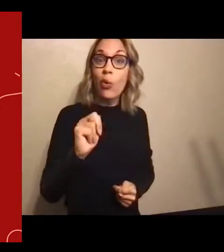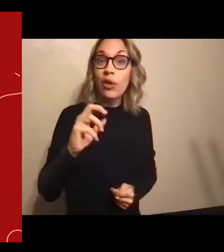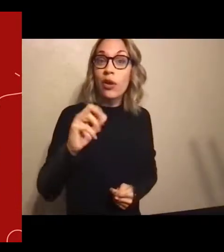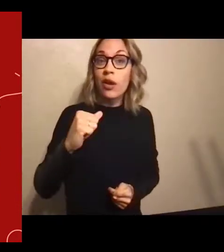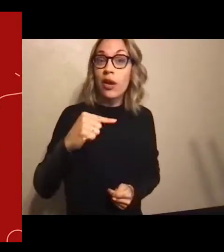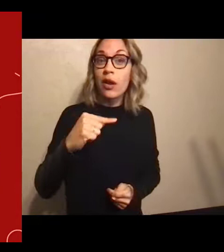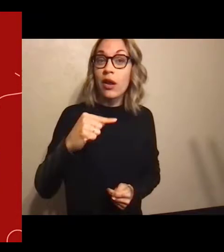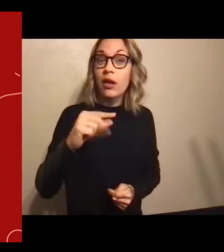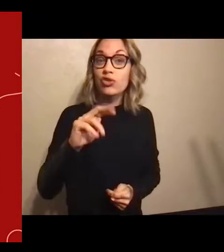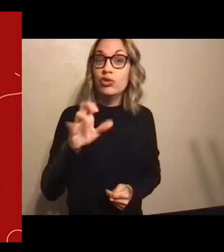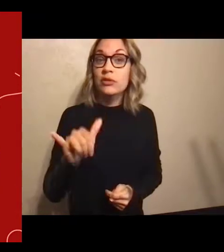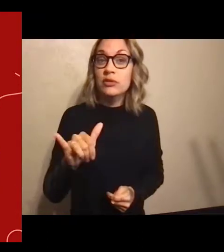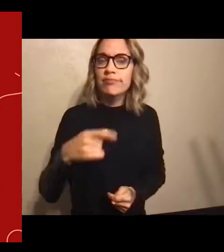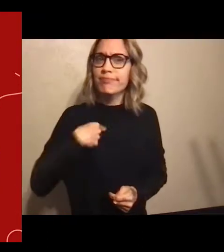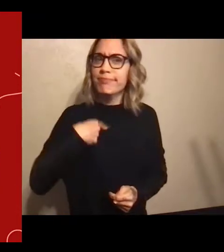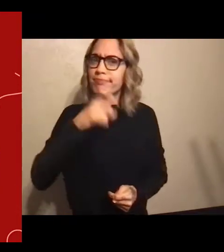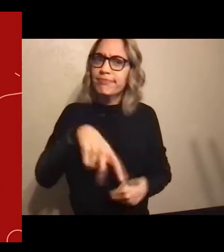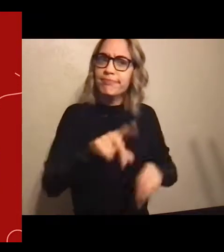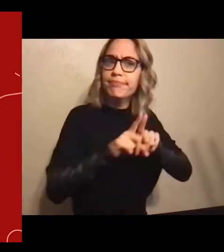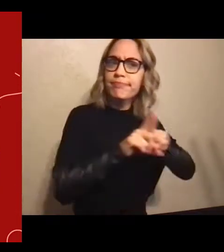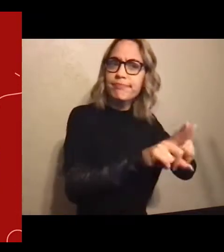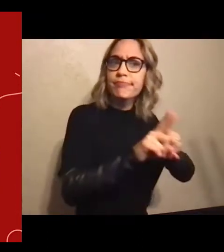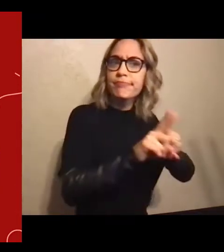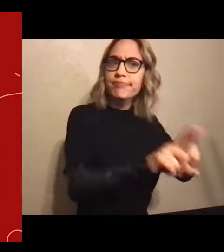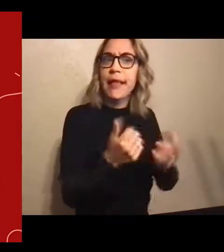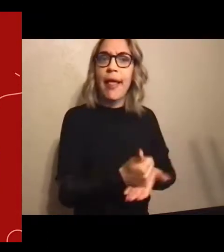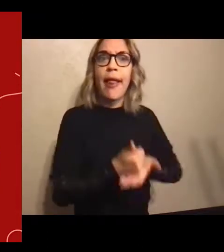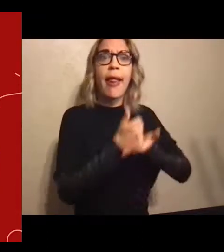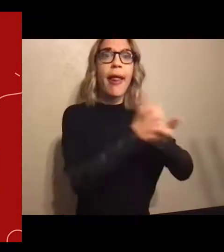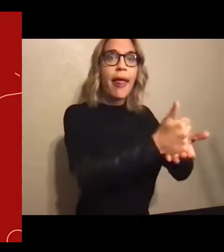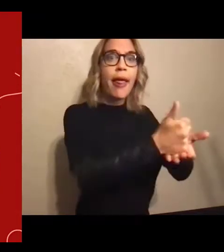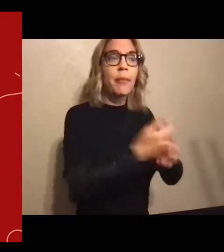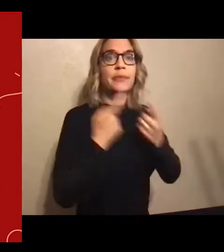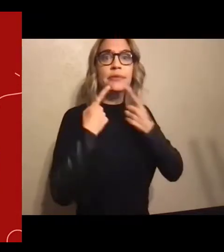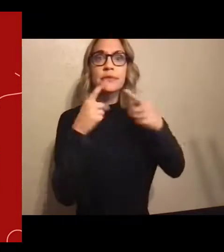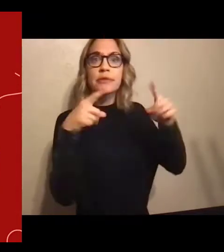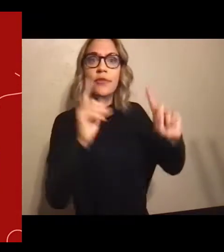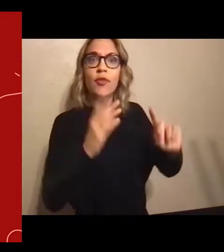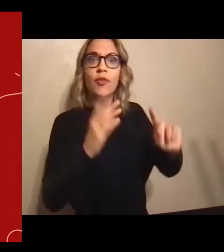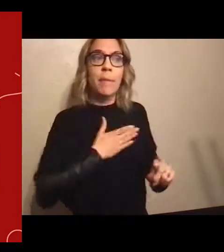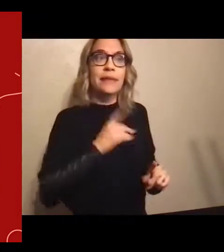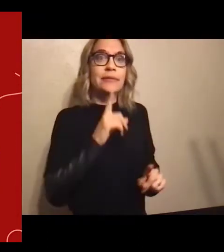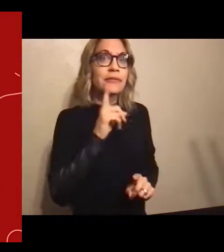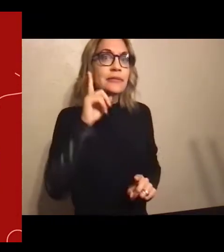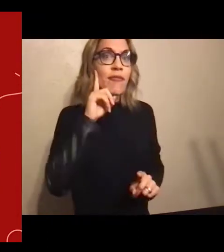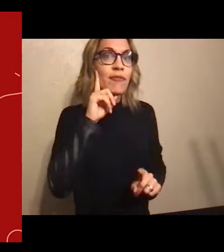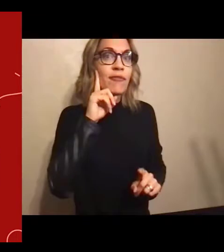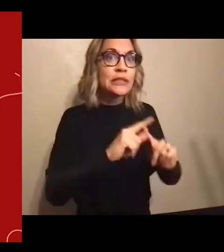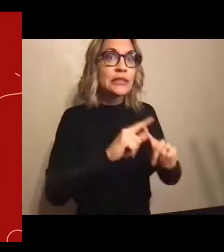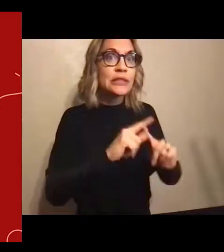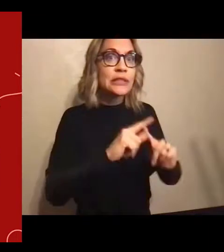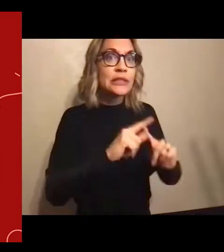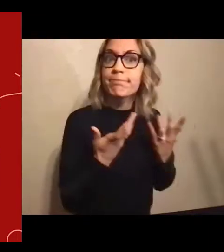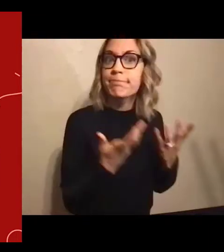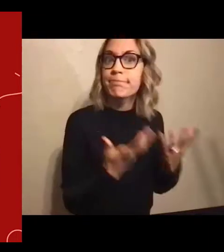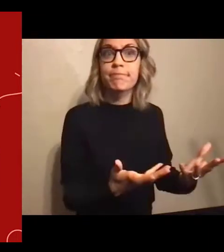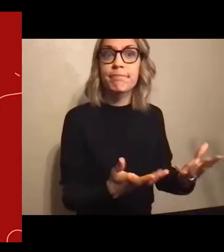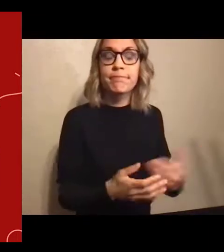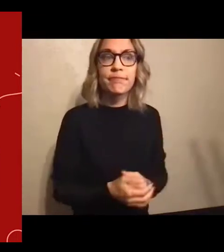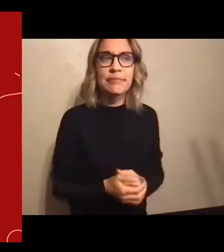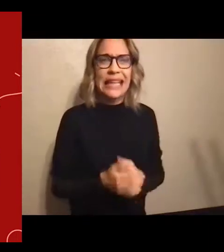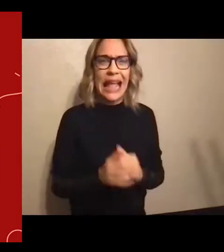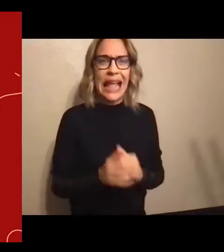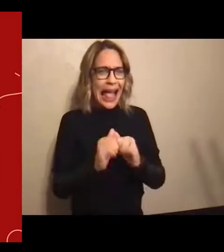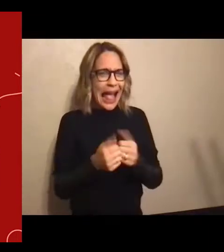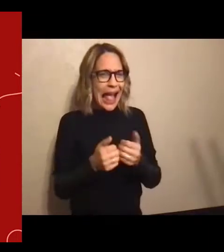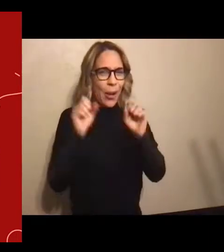a team. I have my own agency and I mentor, I work with them to make sure that